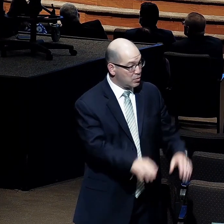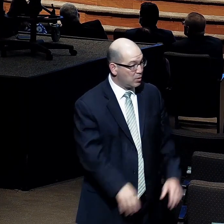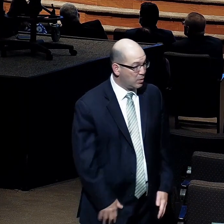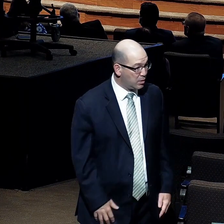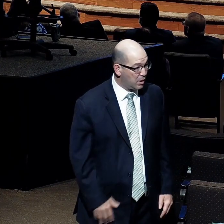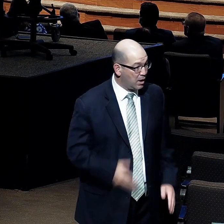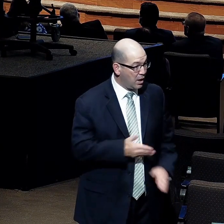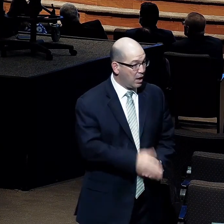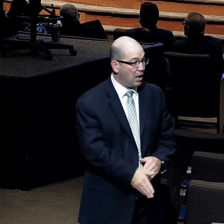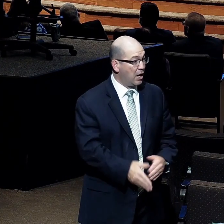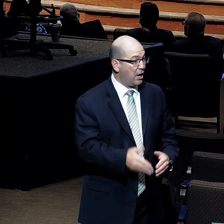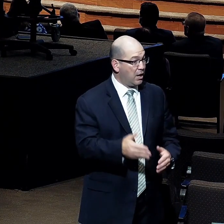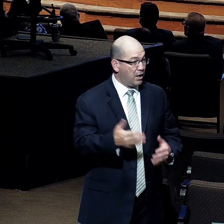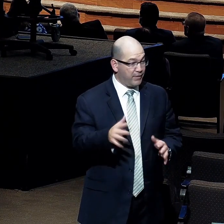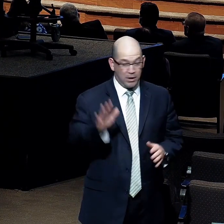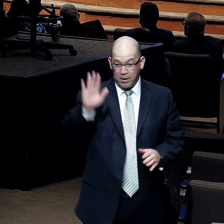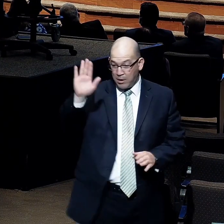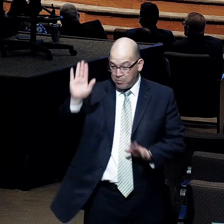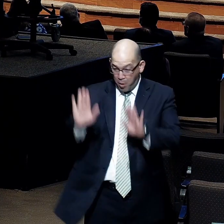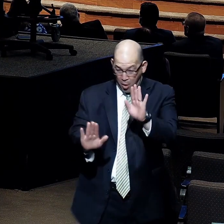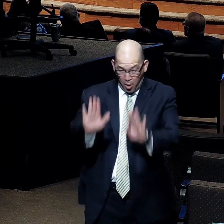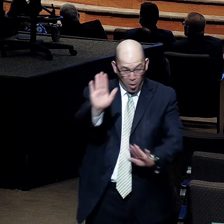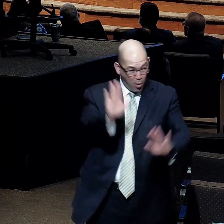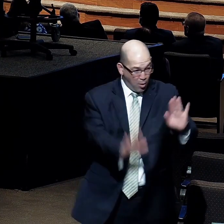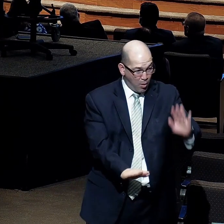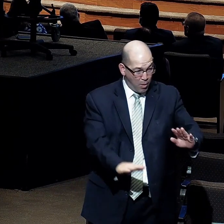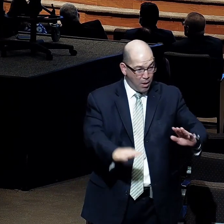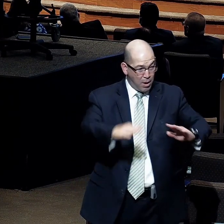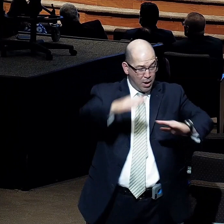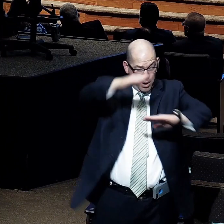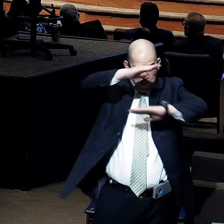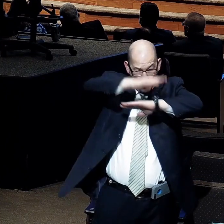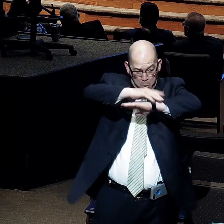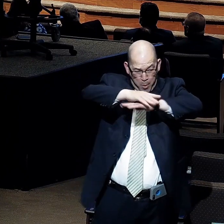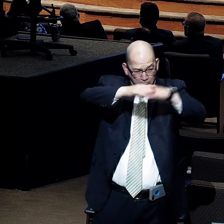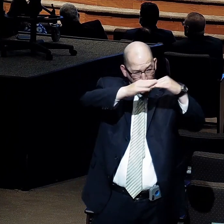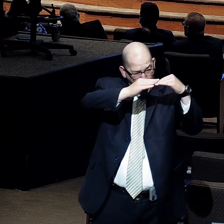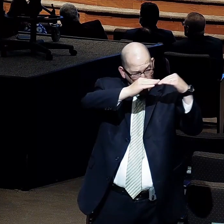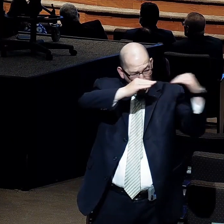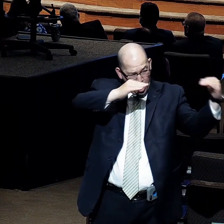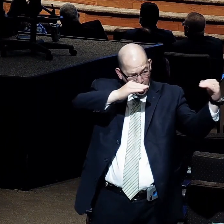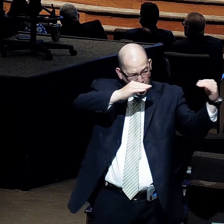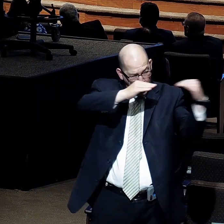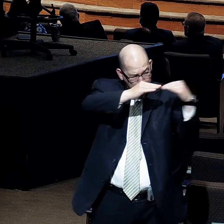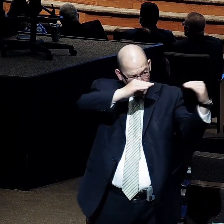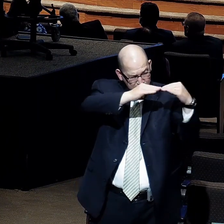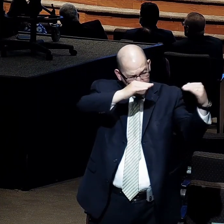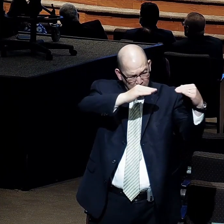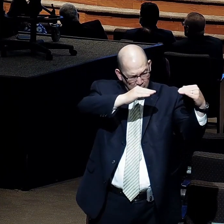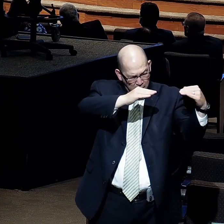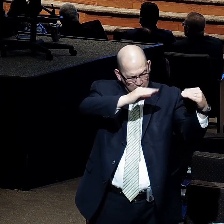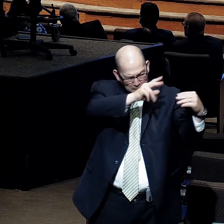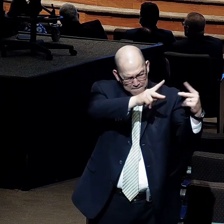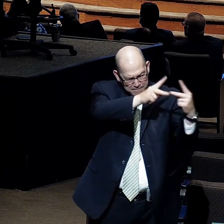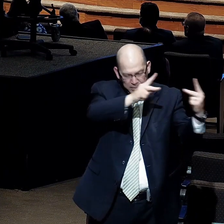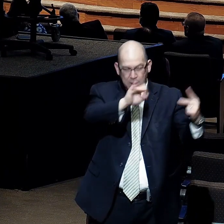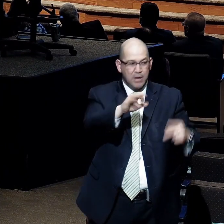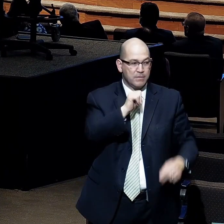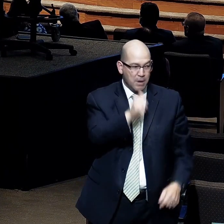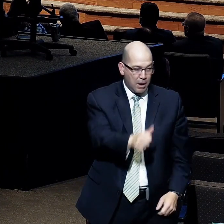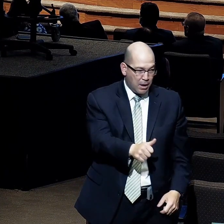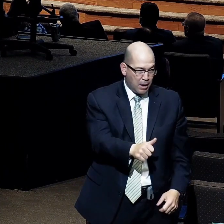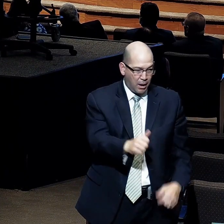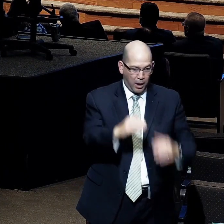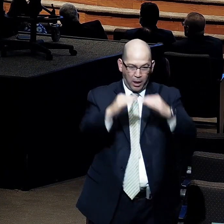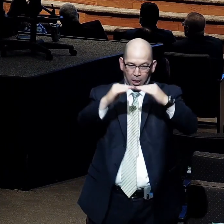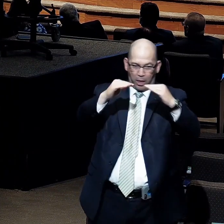in every board, stick the level on top and make sure you're perfectly in the very center of that bubble. Because if not, your boards, they're going to get crooked,